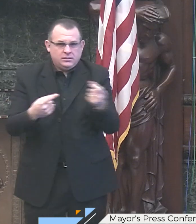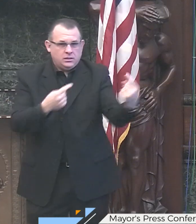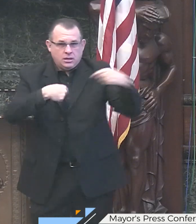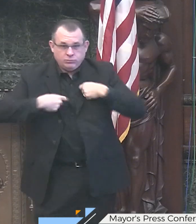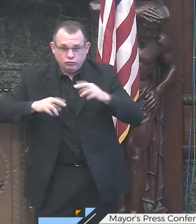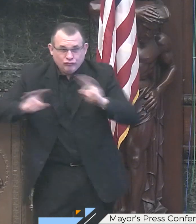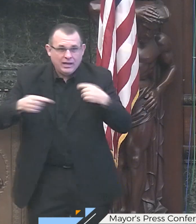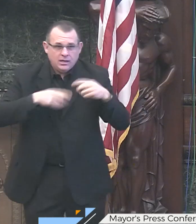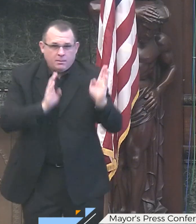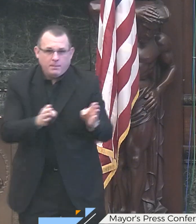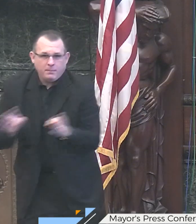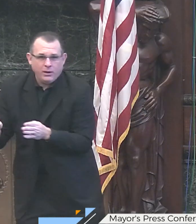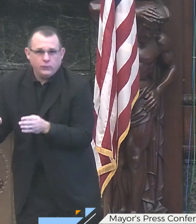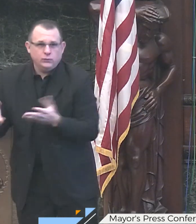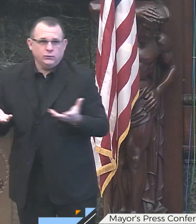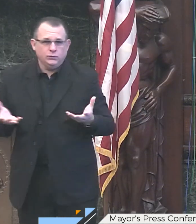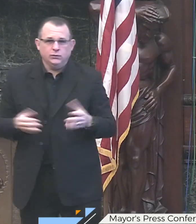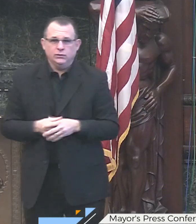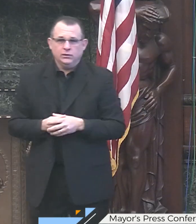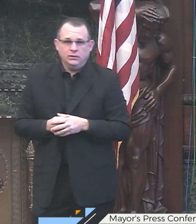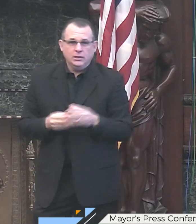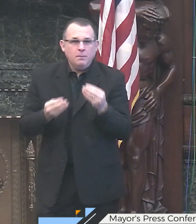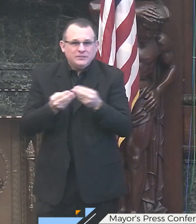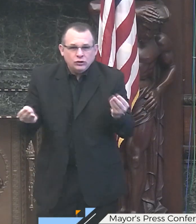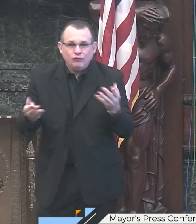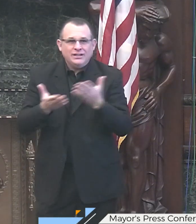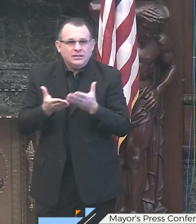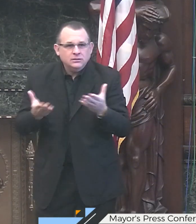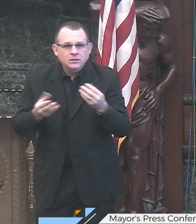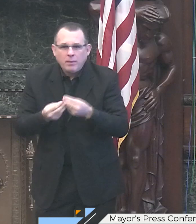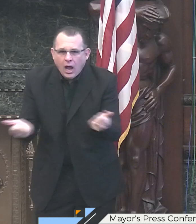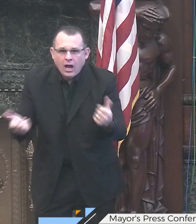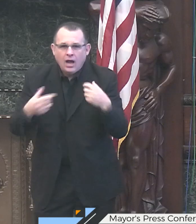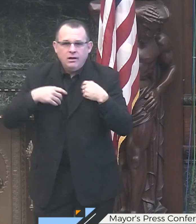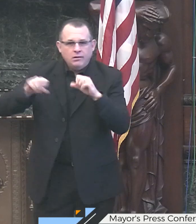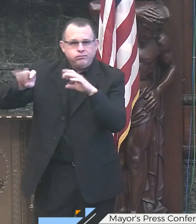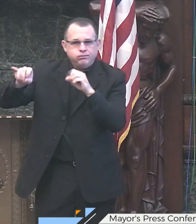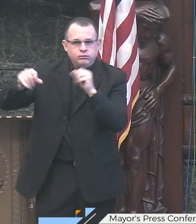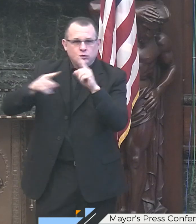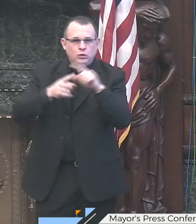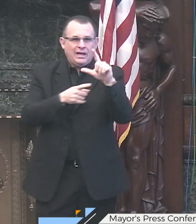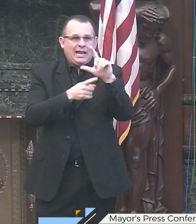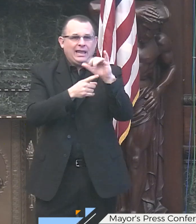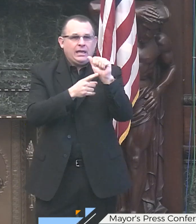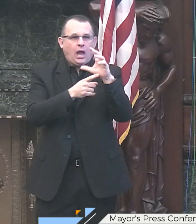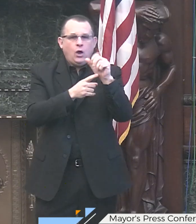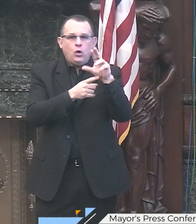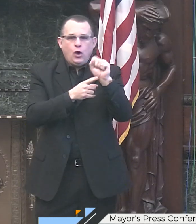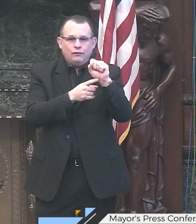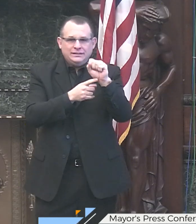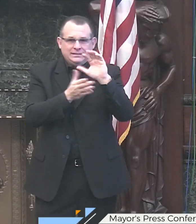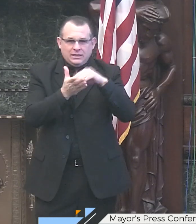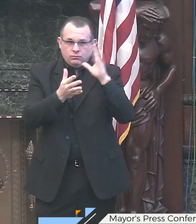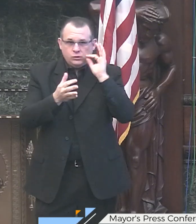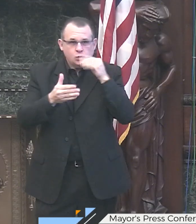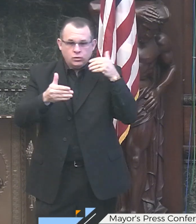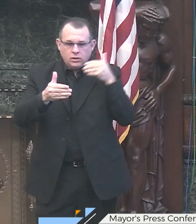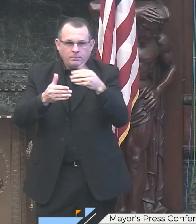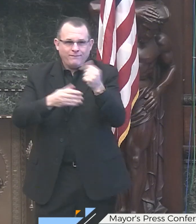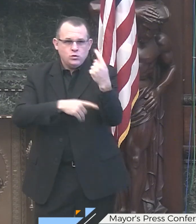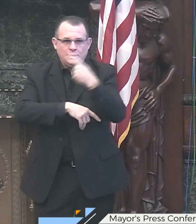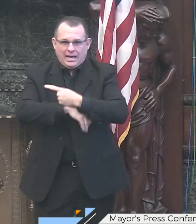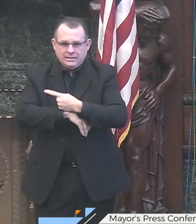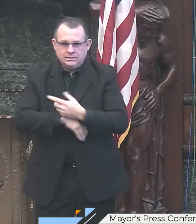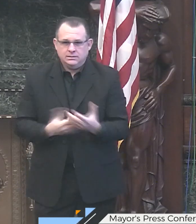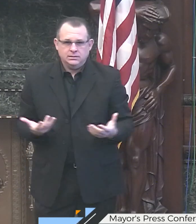ready. Materials and supplies will be moving into the Liacouras Center over the next few days. I sincerely hope we never have to use